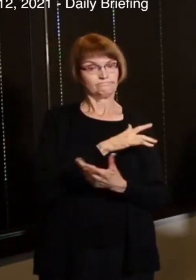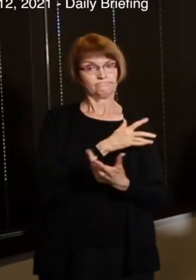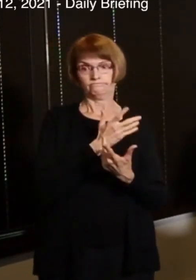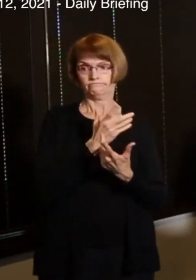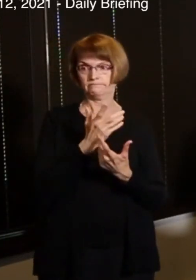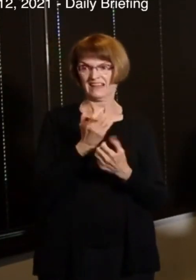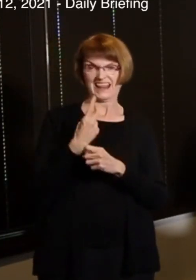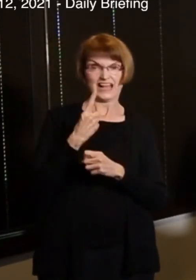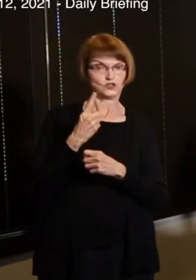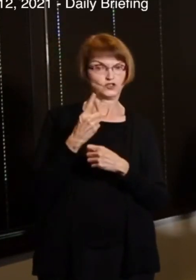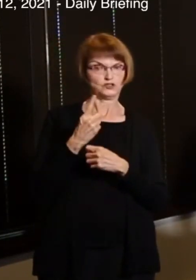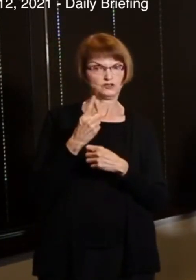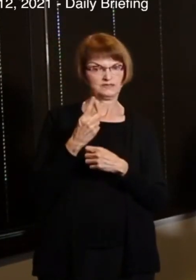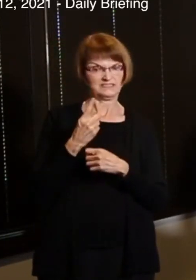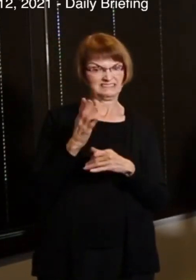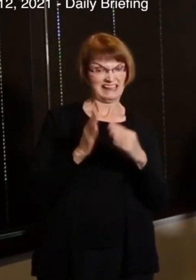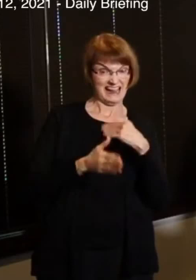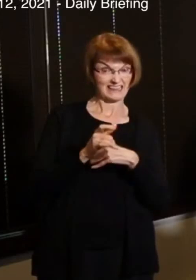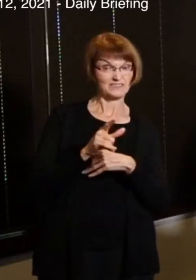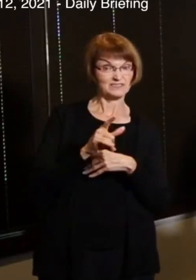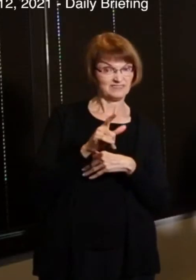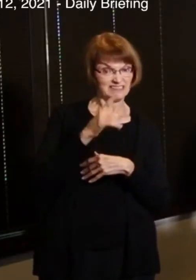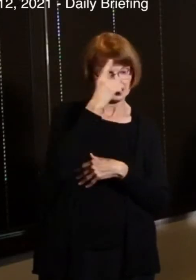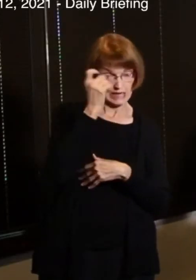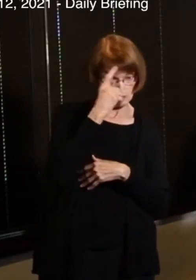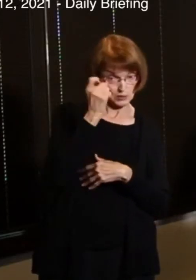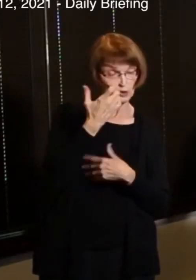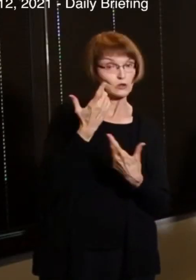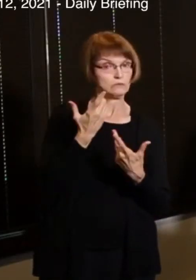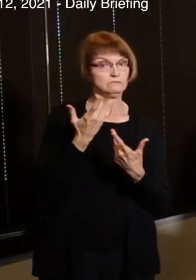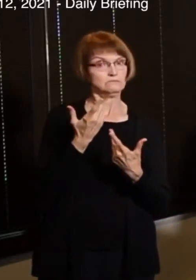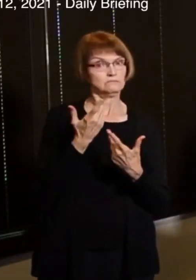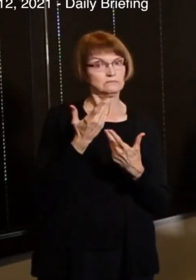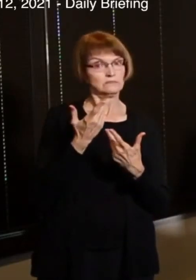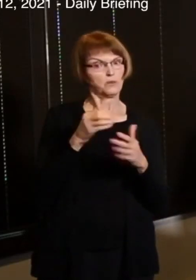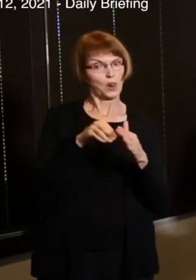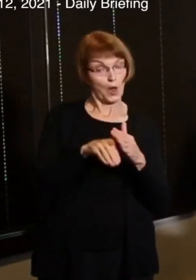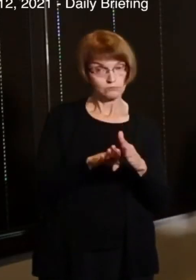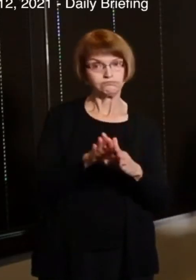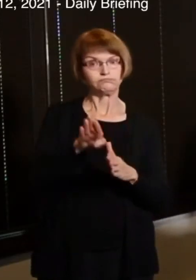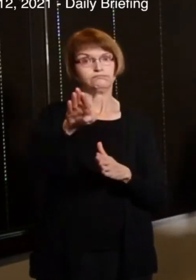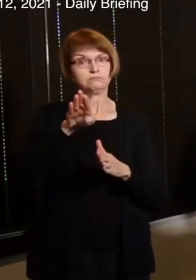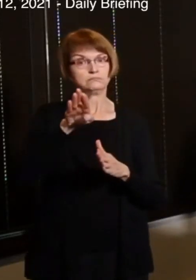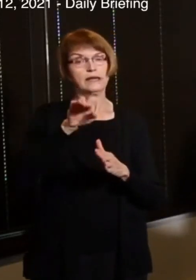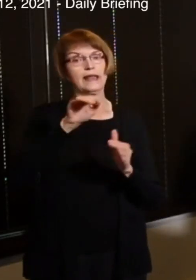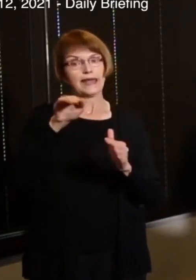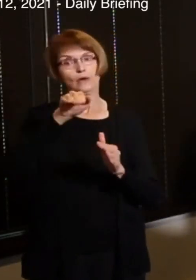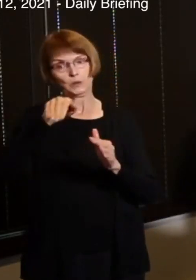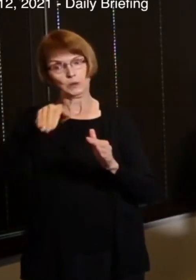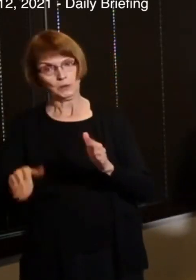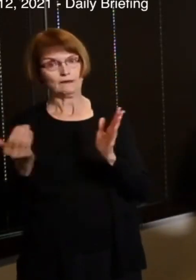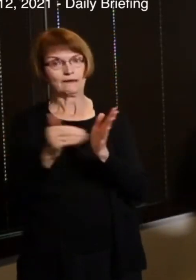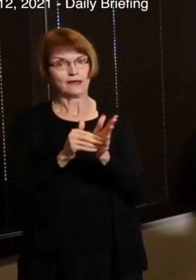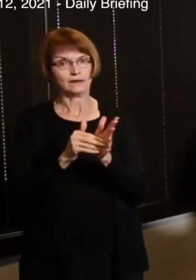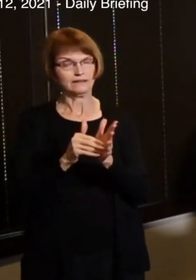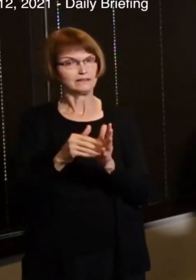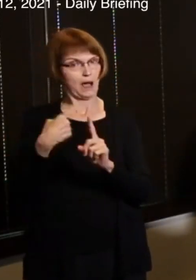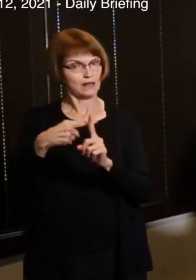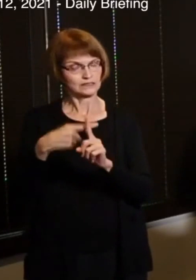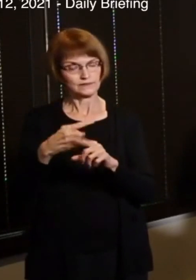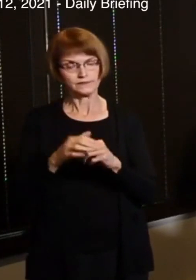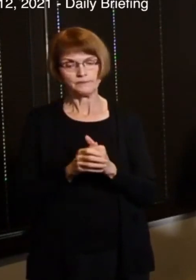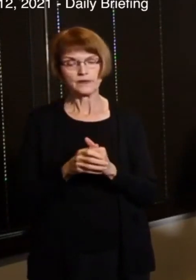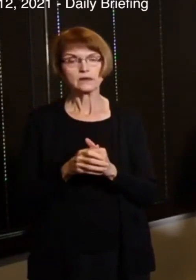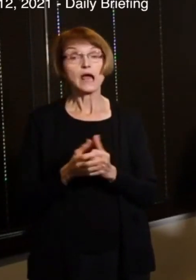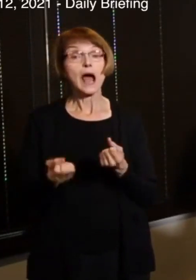summer of last year. And so we are trending in the right direction. So very, very positive numbers. Our hospital